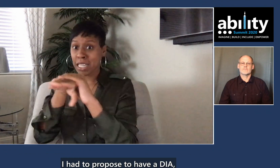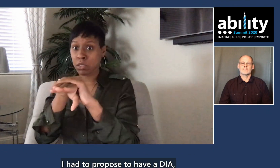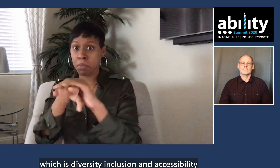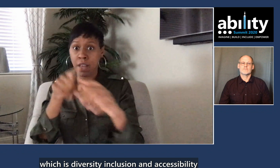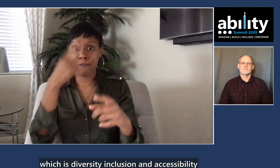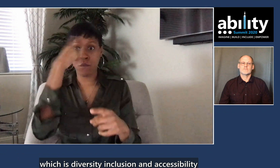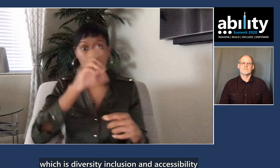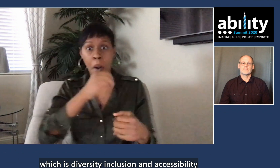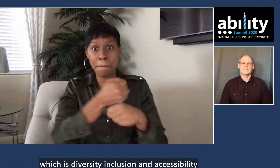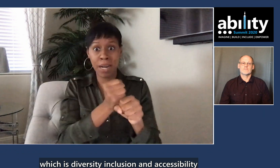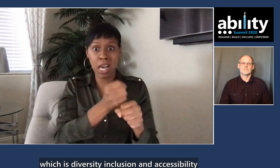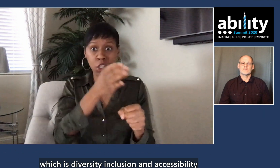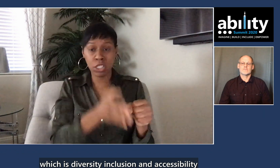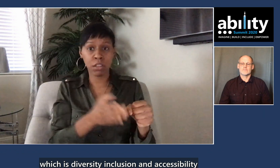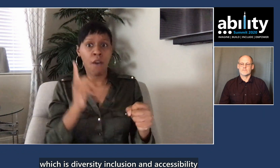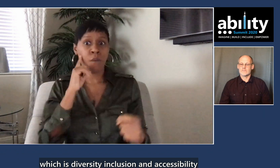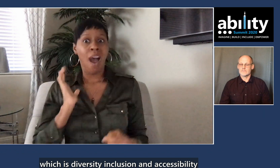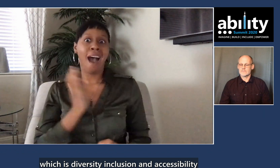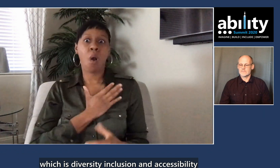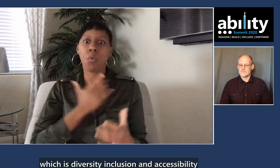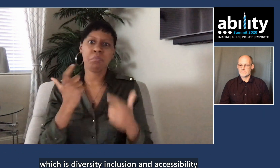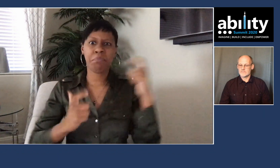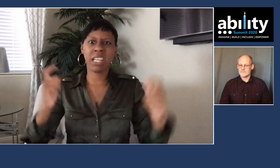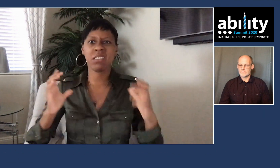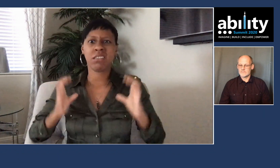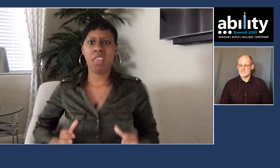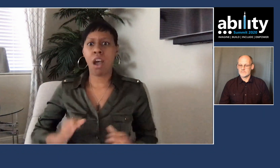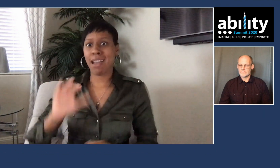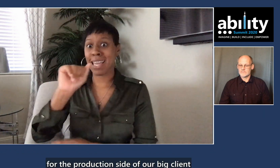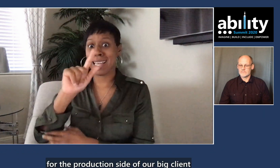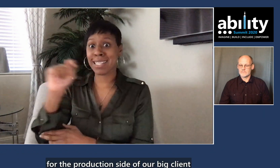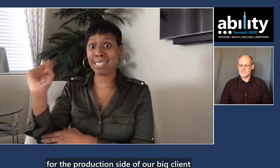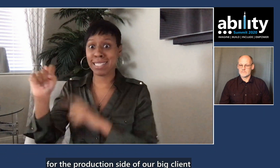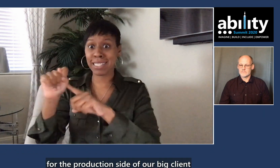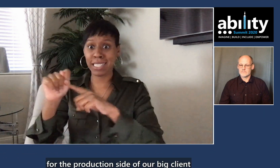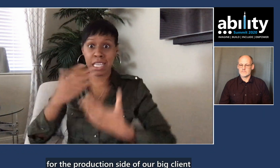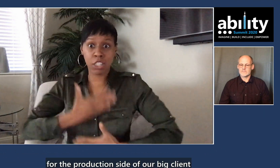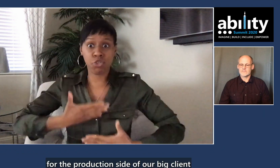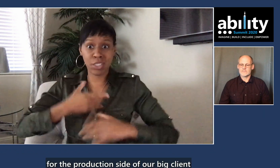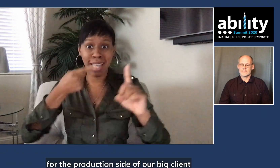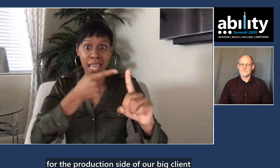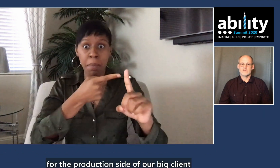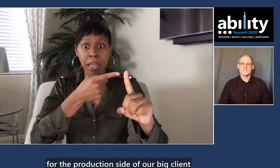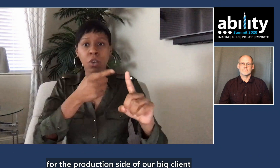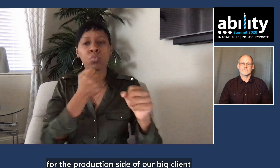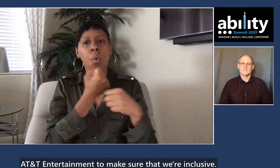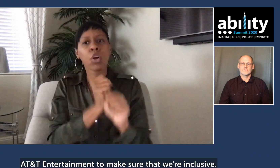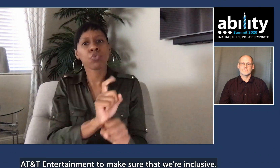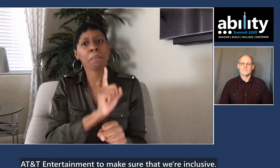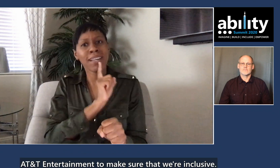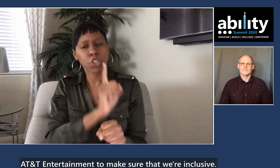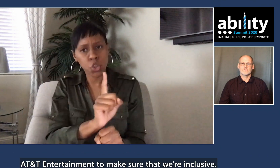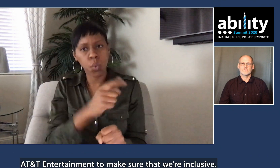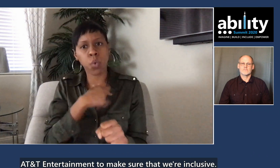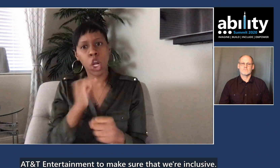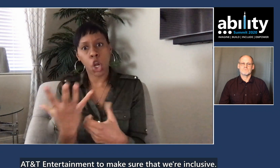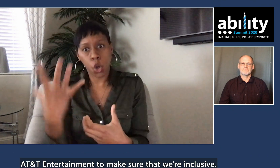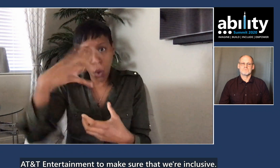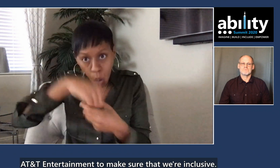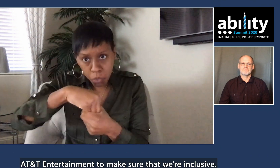is diversity, inclusion, and accessibility, for the production side of our big client, AT&T Entertainment, to